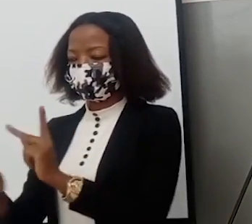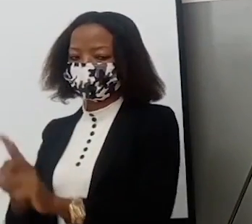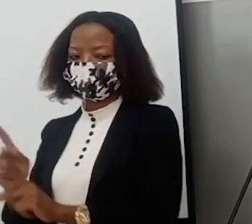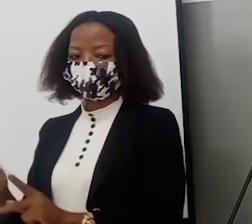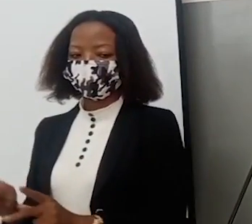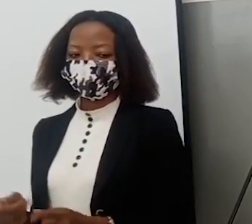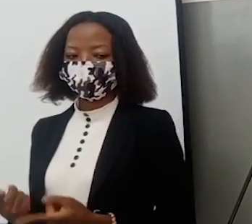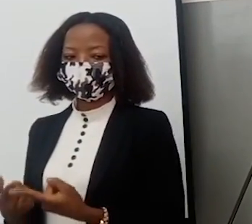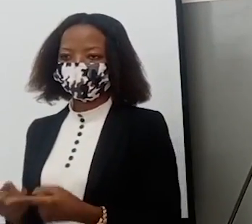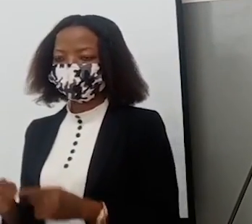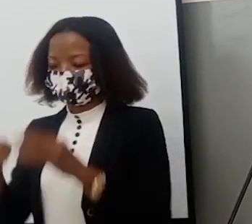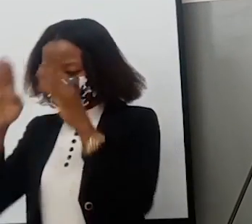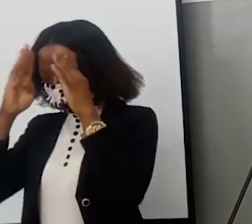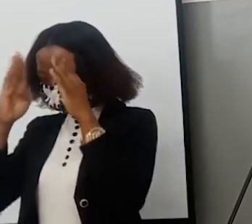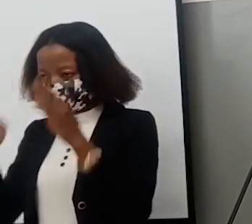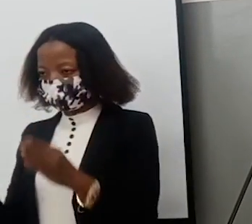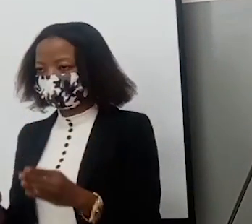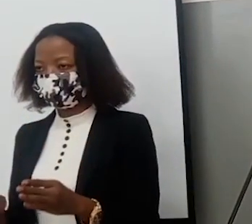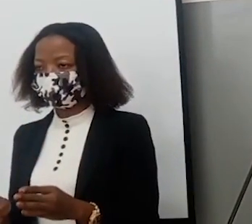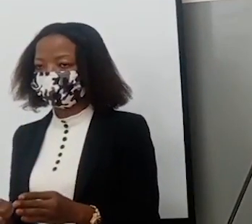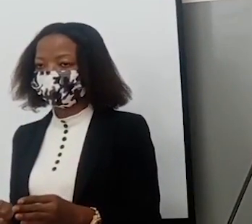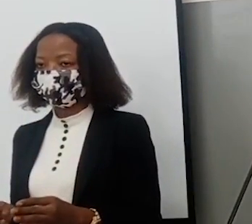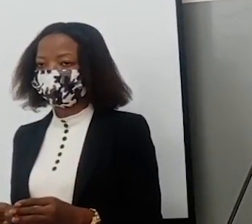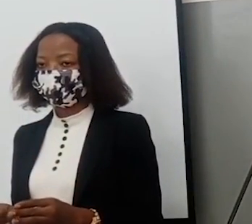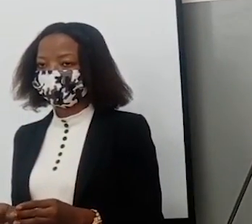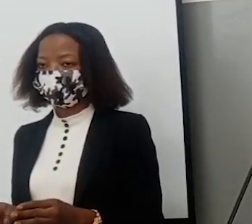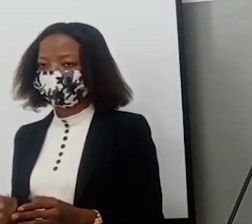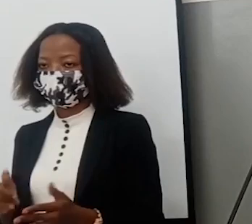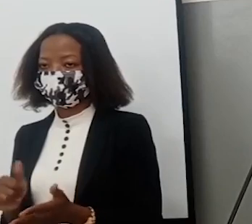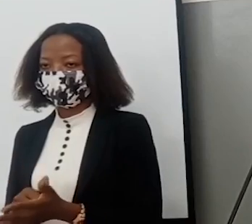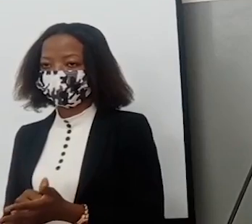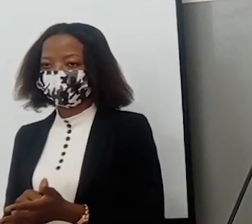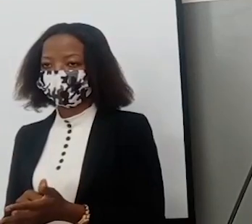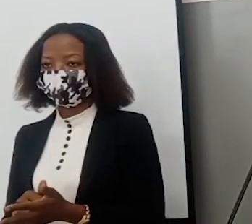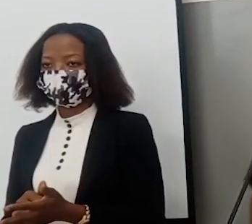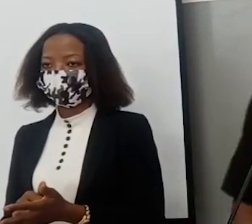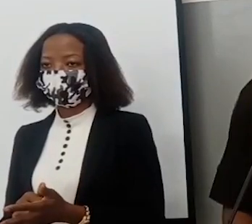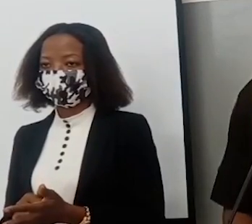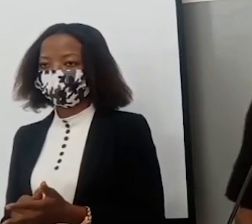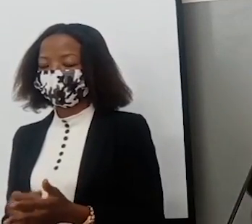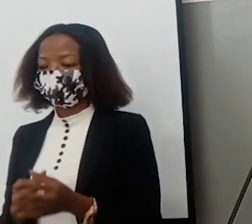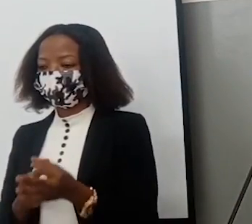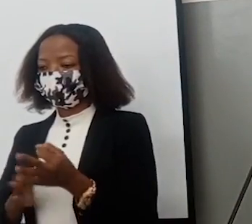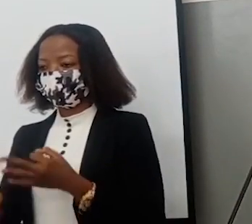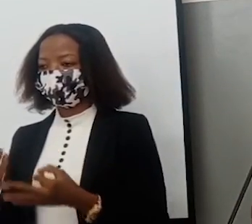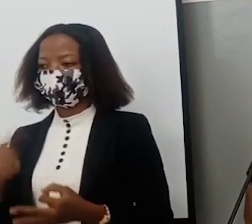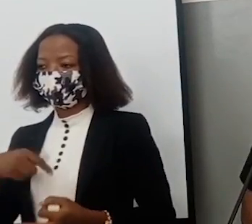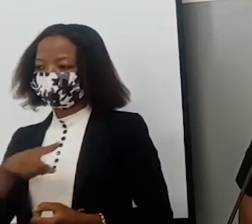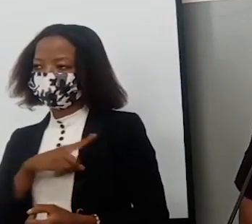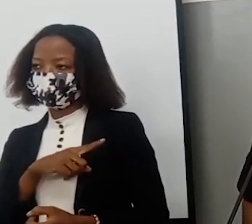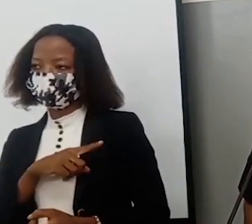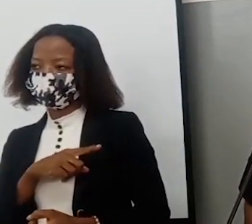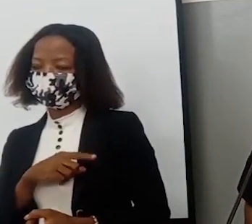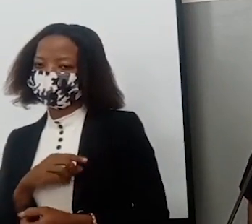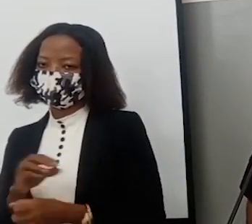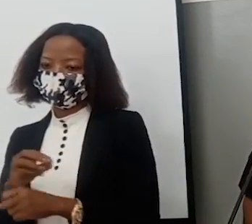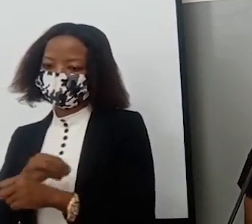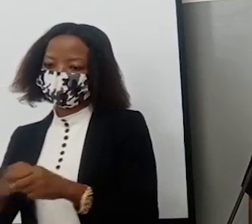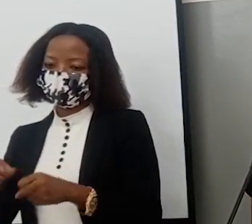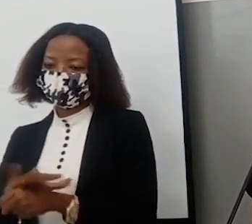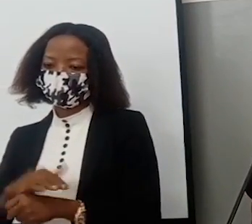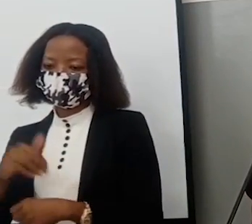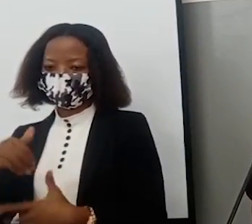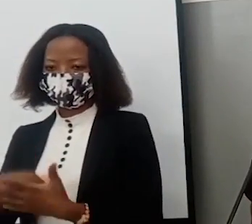But we will not focus too much on that. What is important for us, this tells us that the COVID situation in Sierra